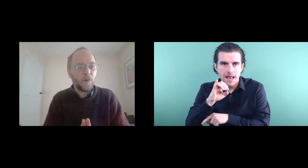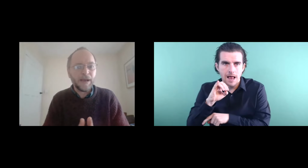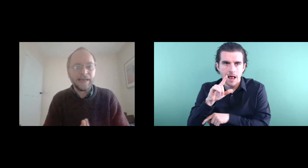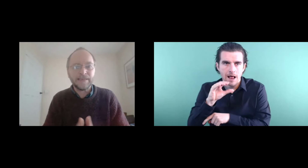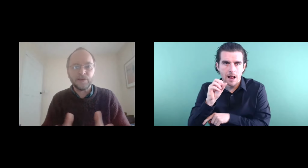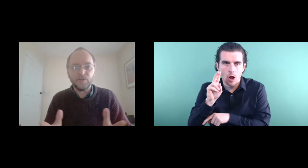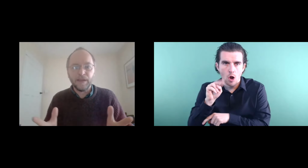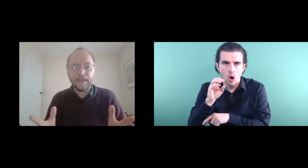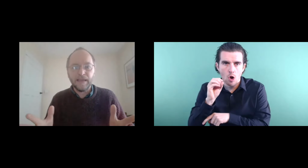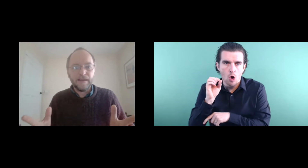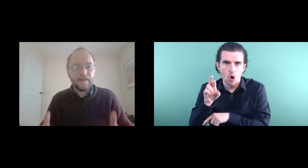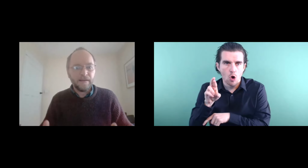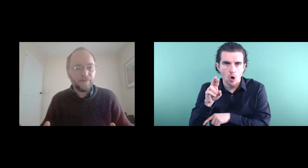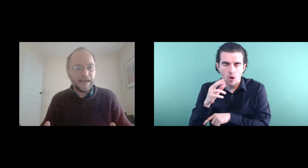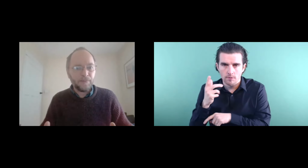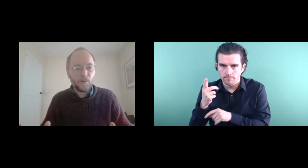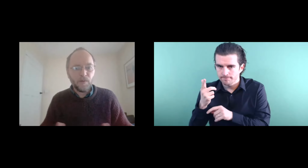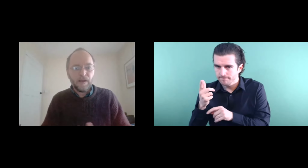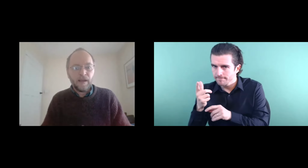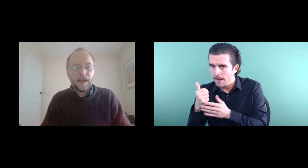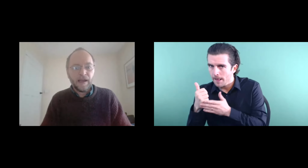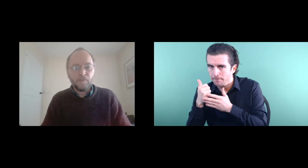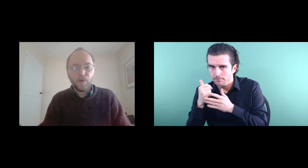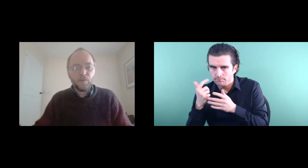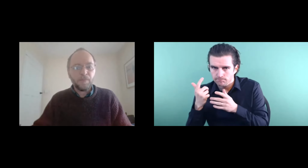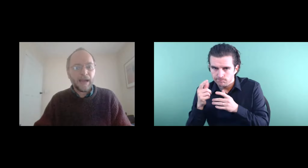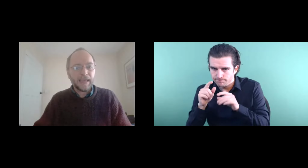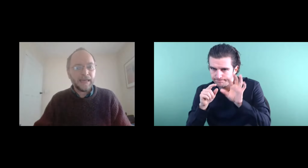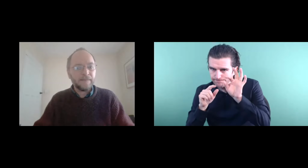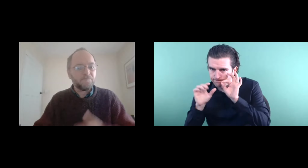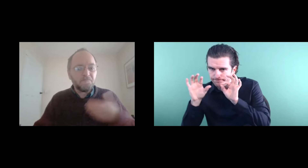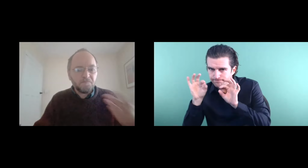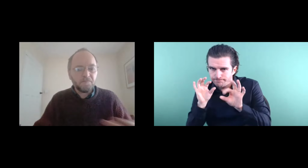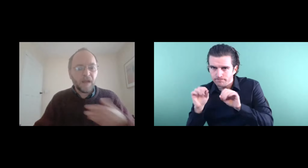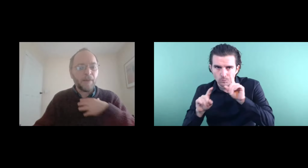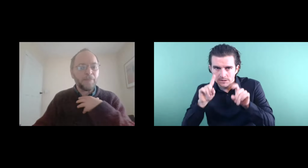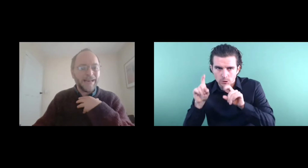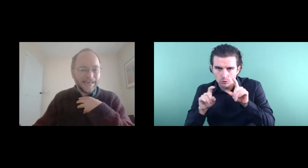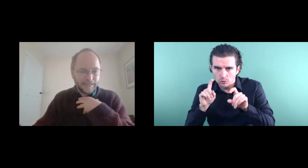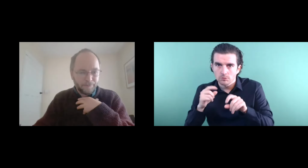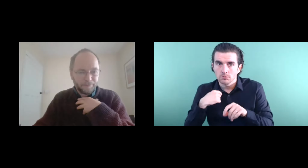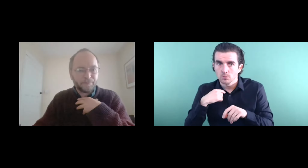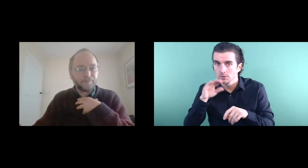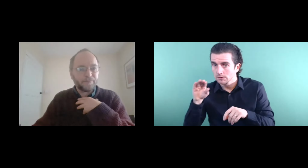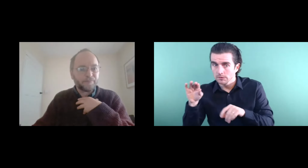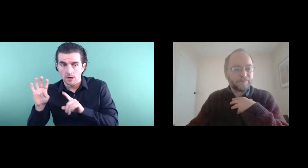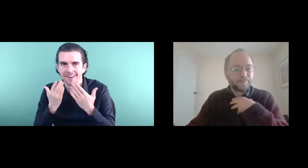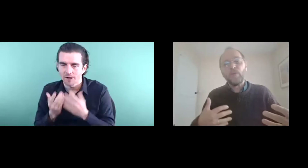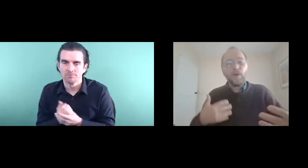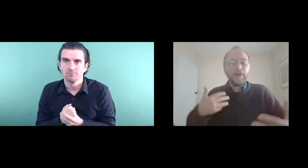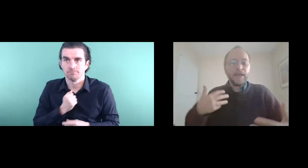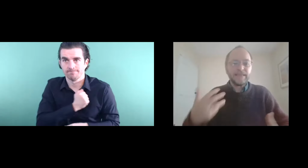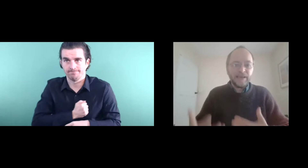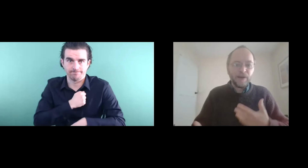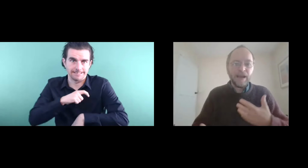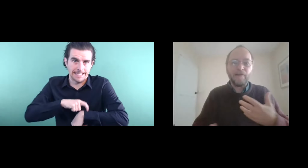4 panelists could be available, we'll be back in about a minute. And we will